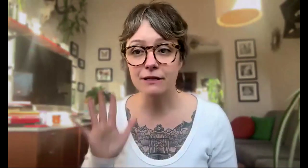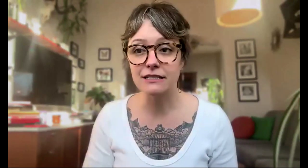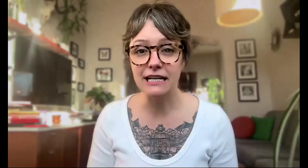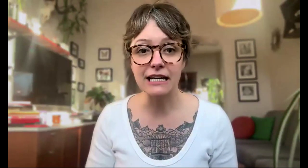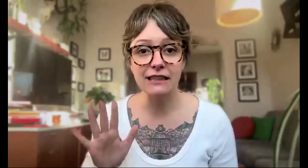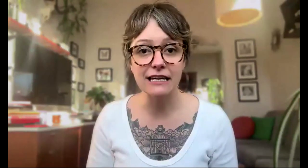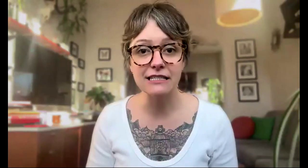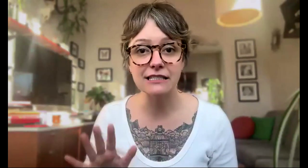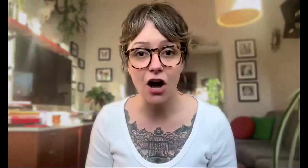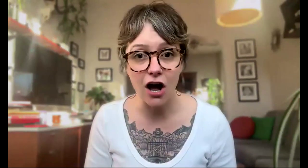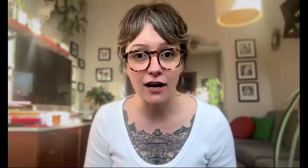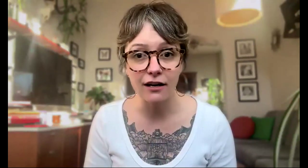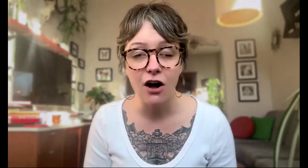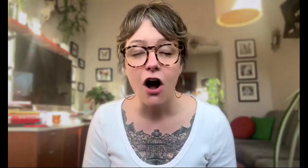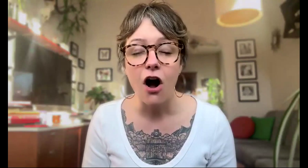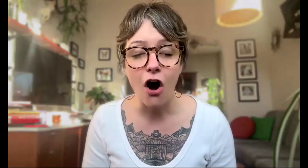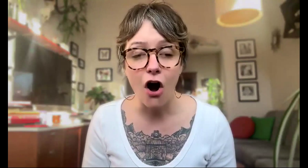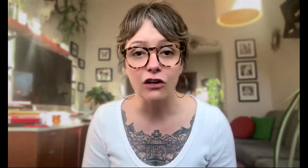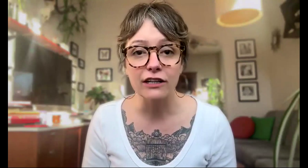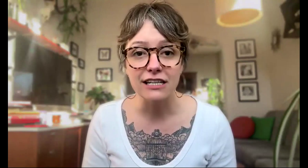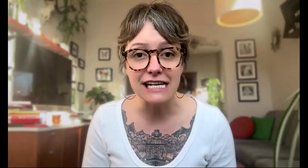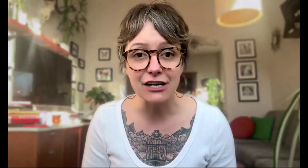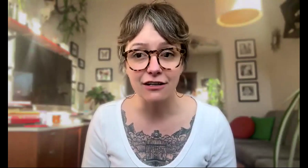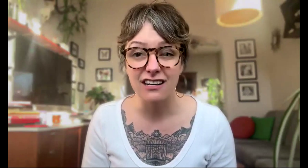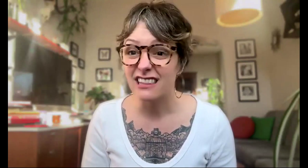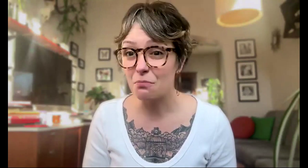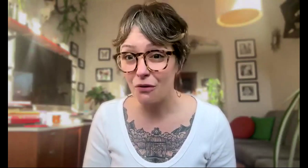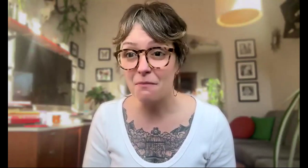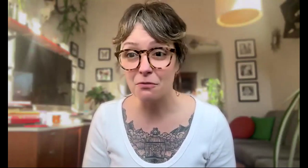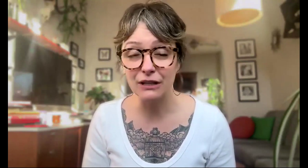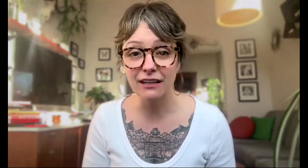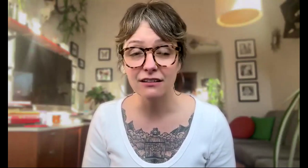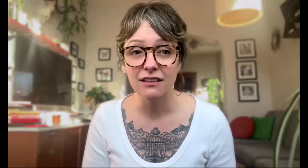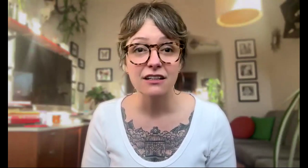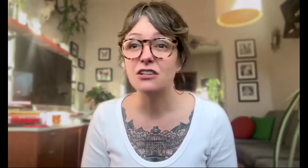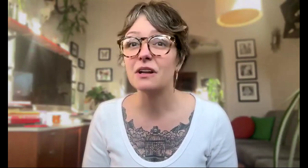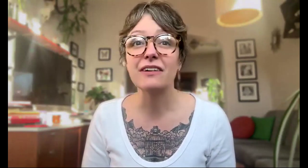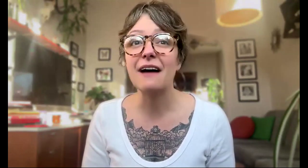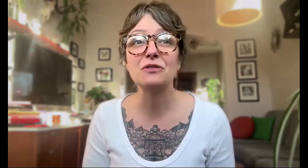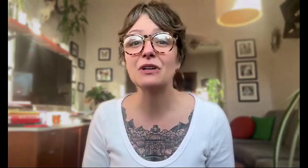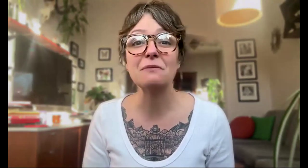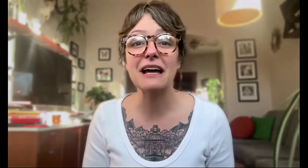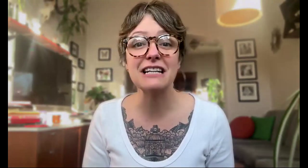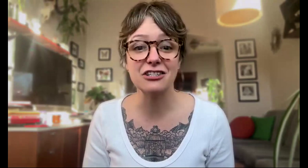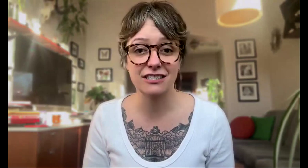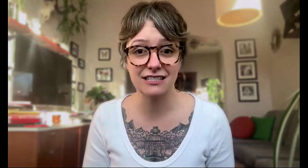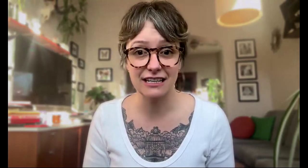been singing this song all year. They probably don't even have to really pay attention to sing